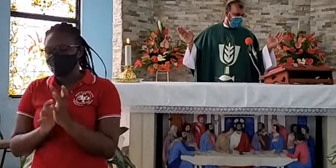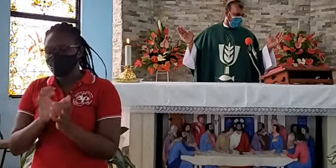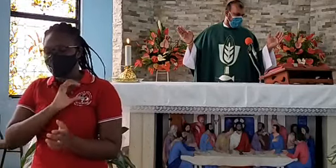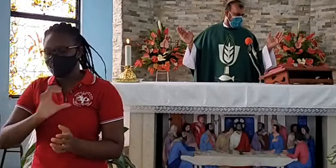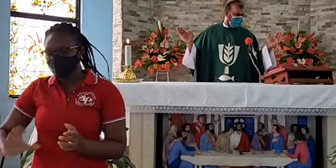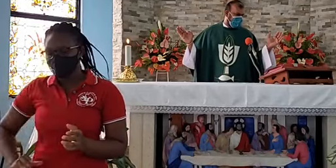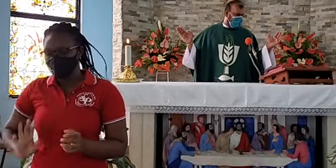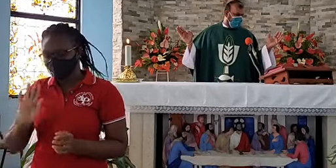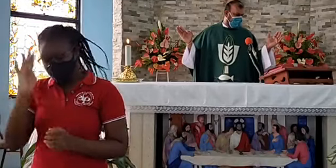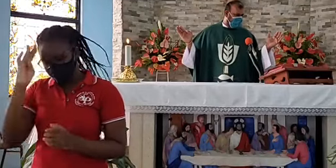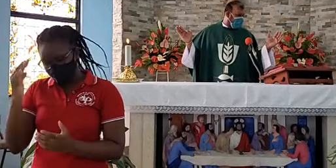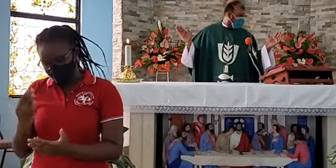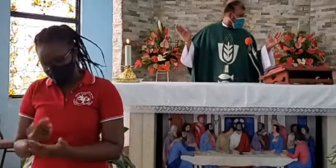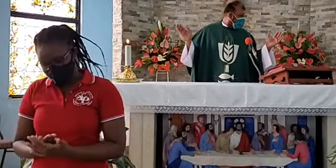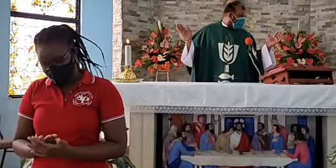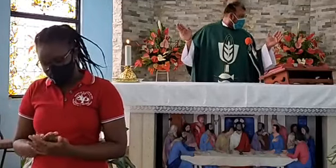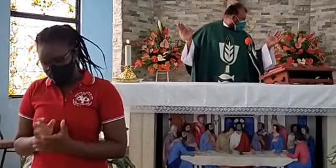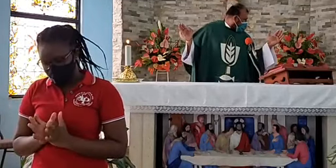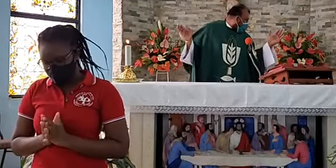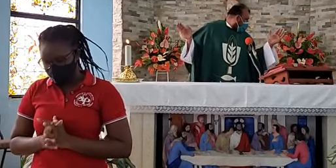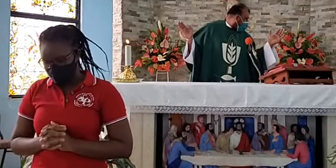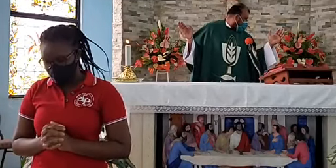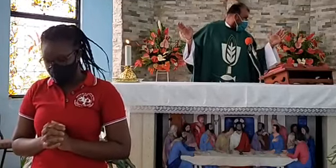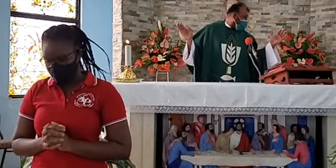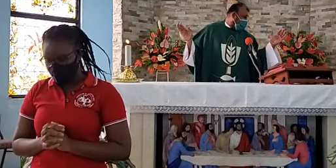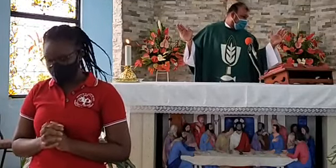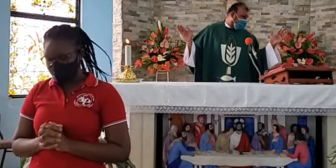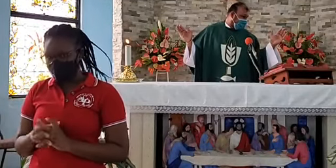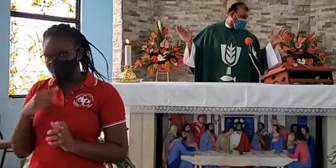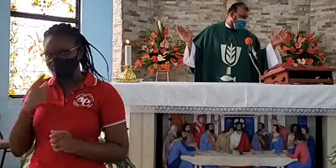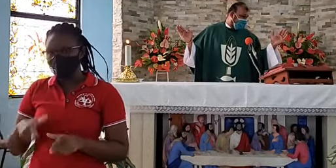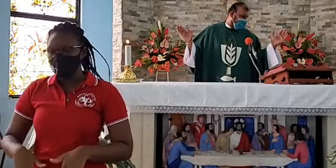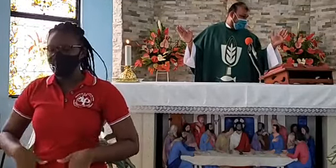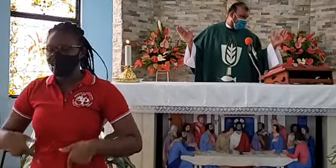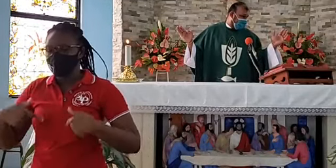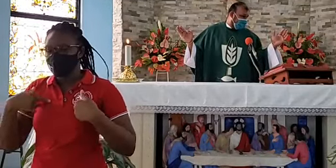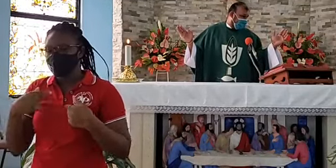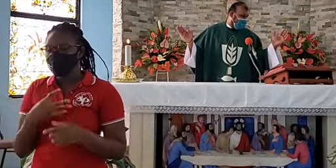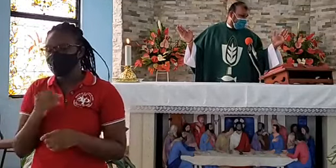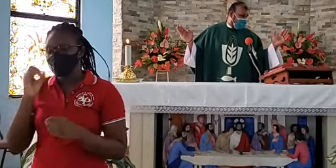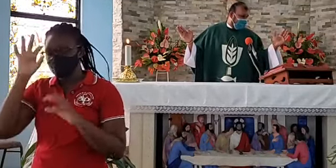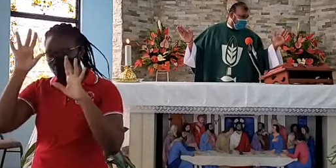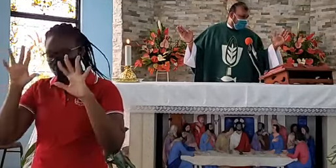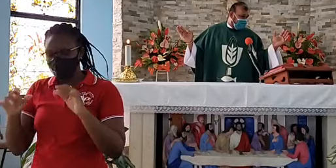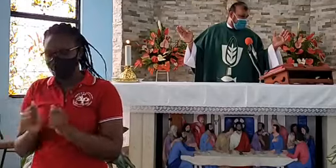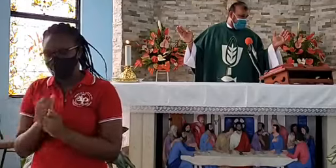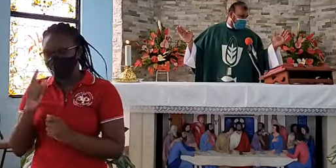Who lives and reigns with you